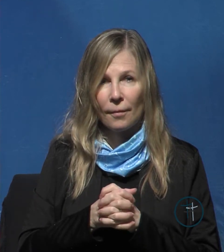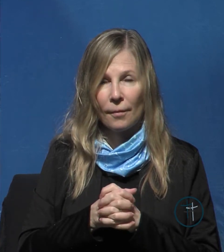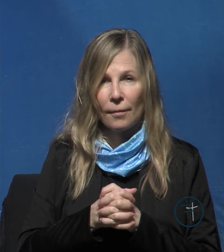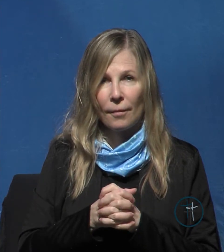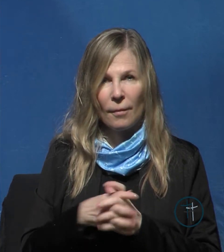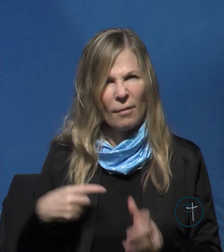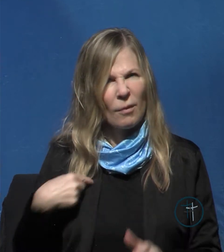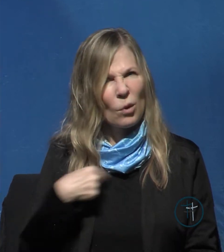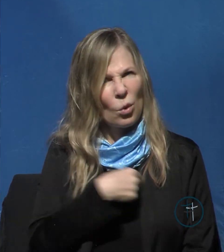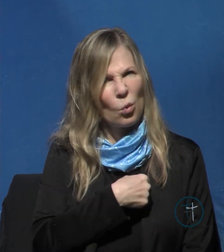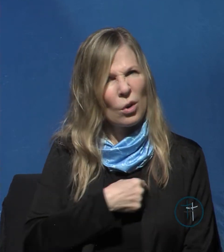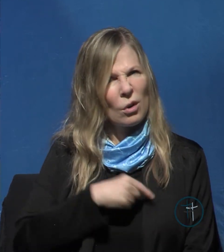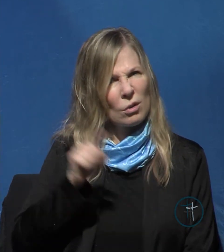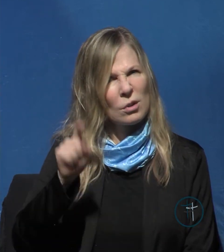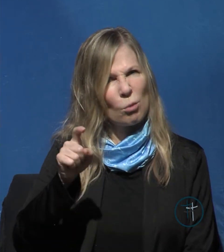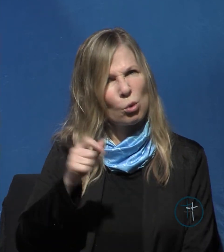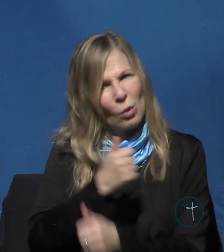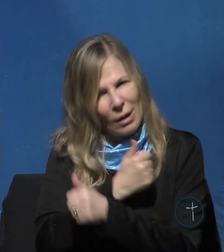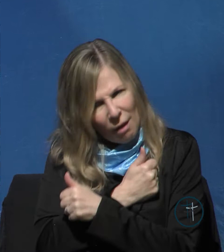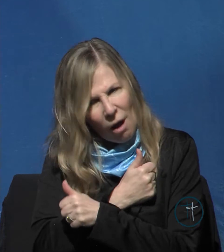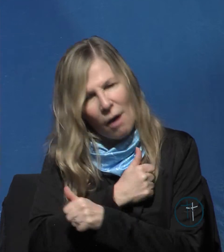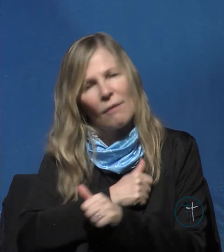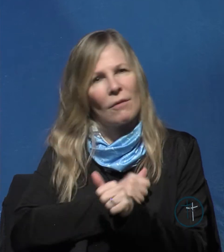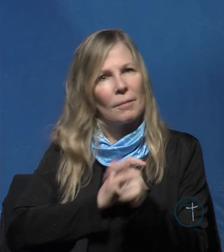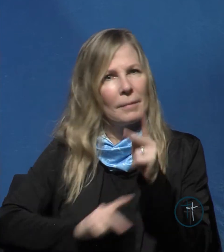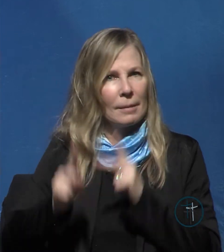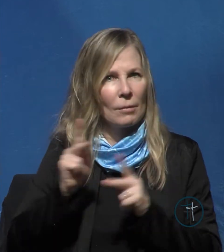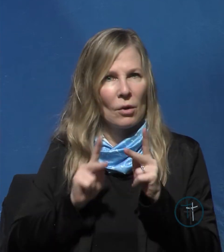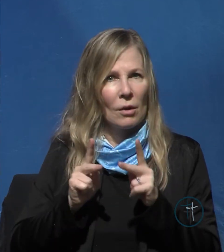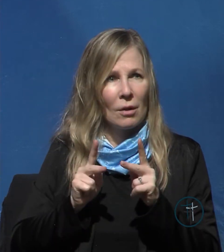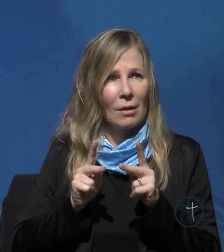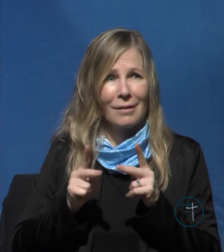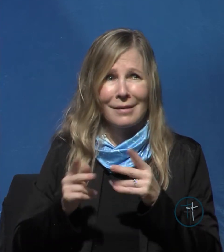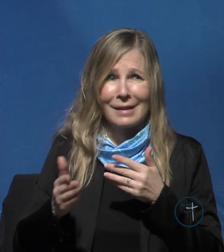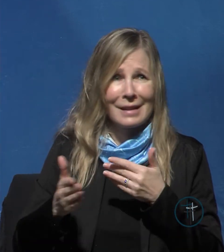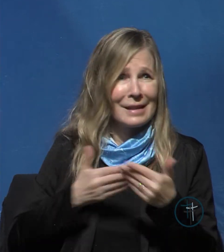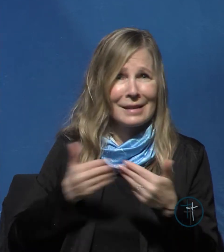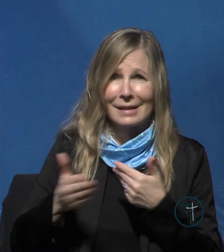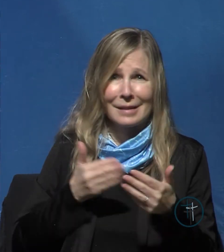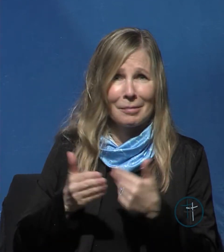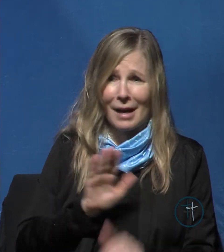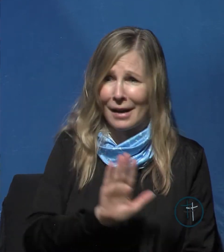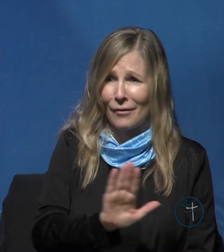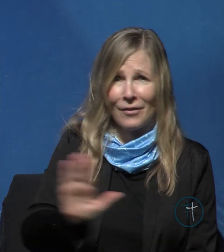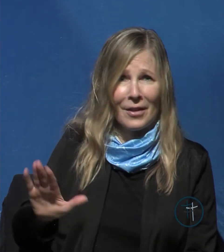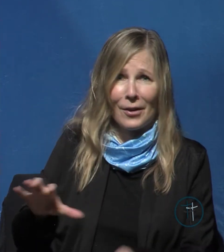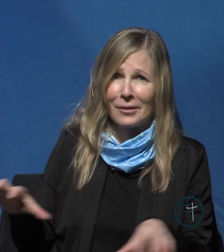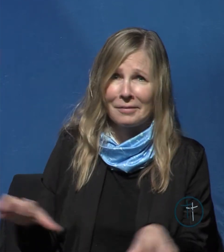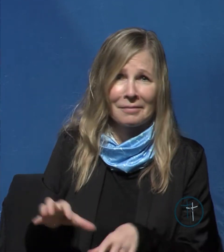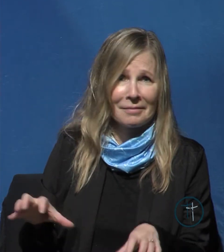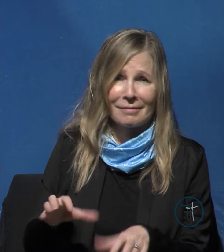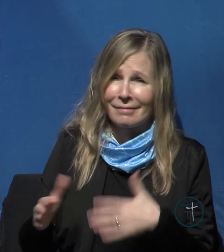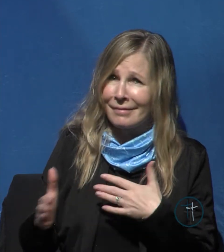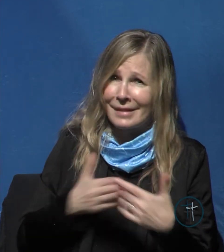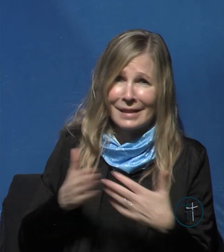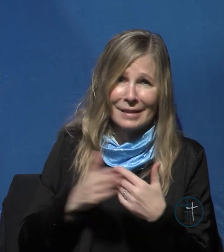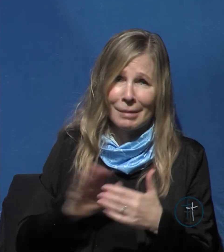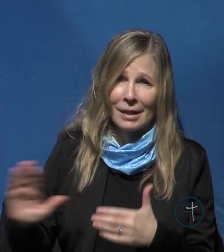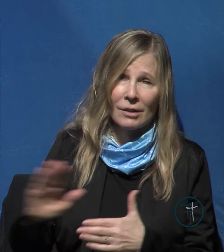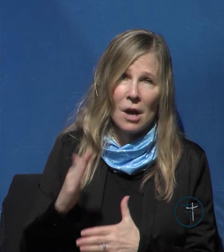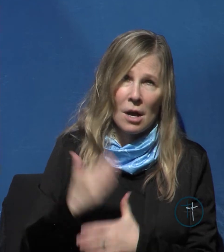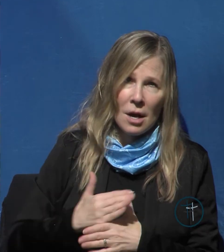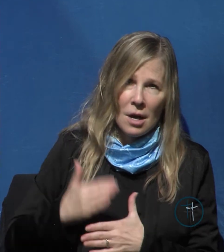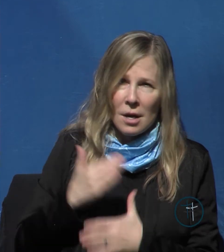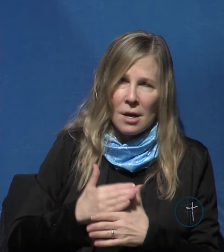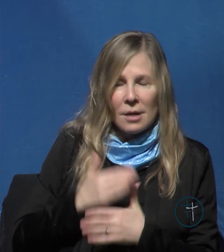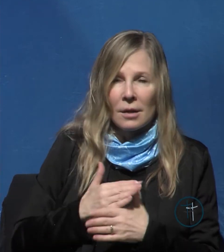We're supposed to love people in spite of how they treat us, in spite of how they might annoy us,